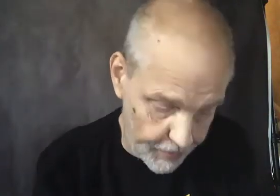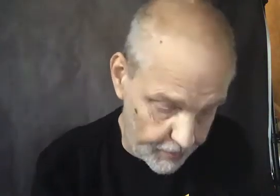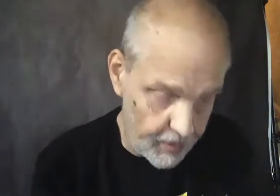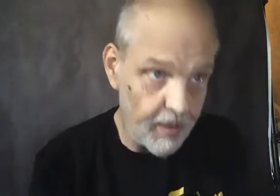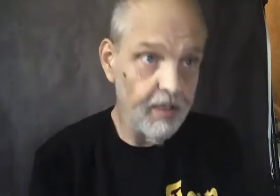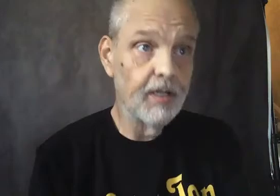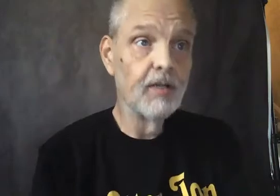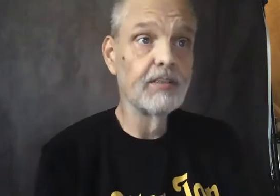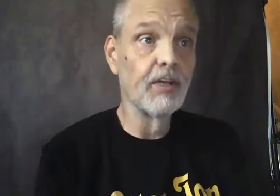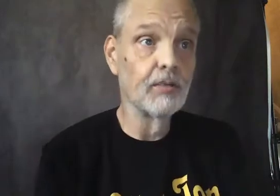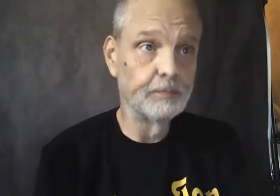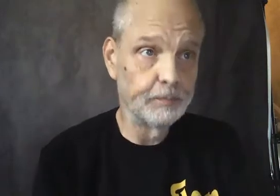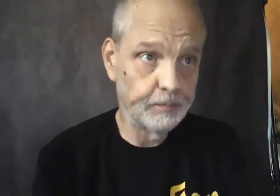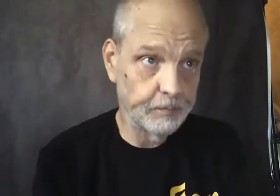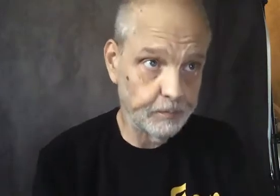career. So